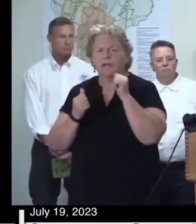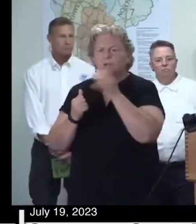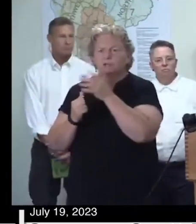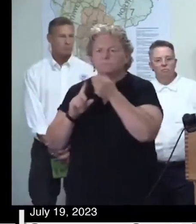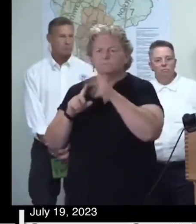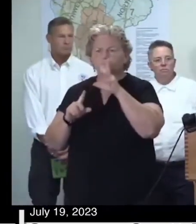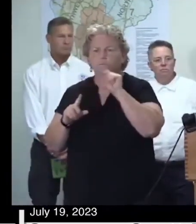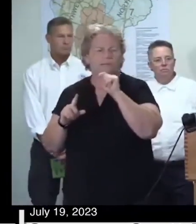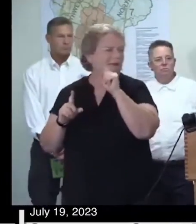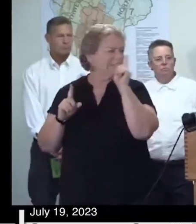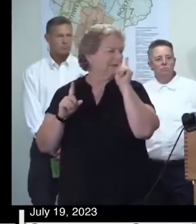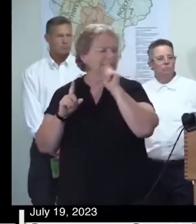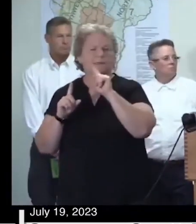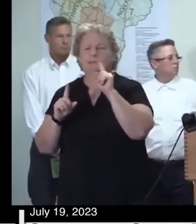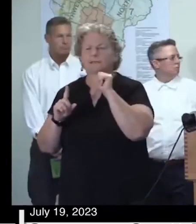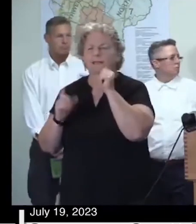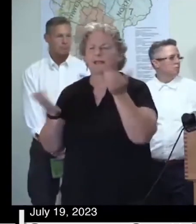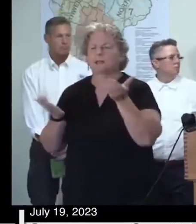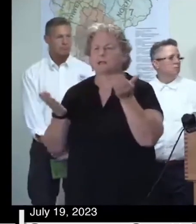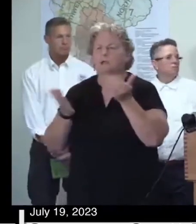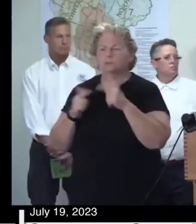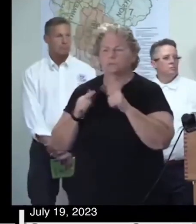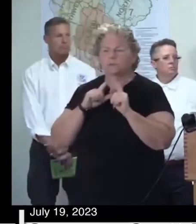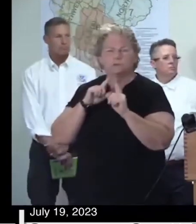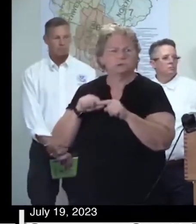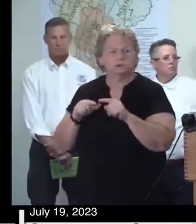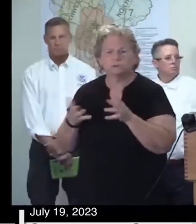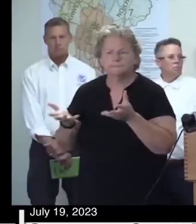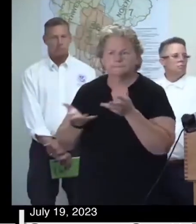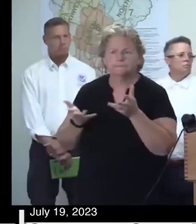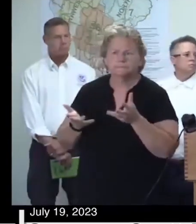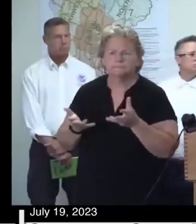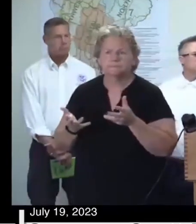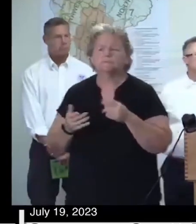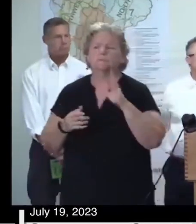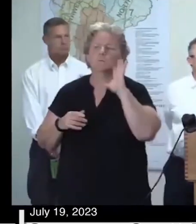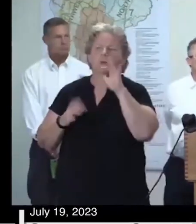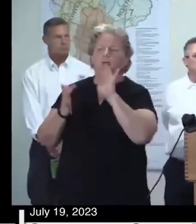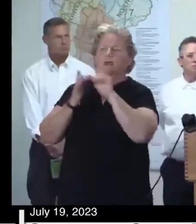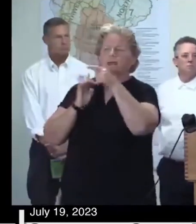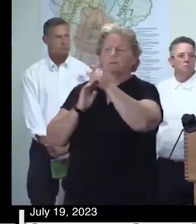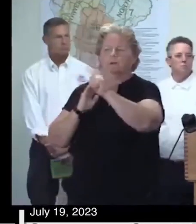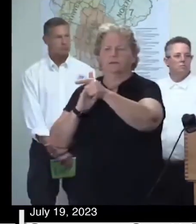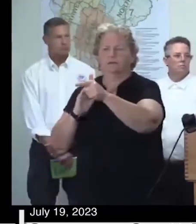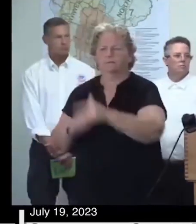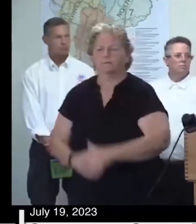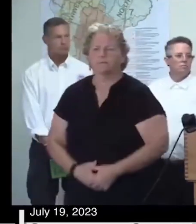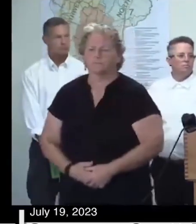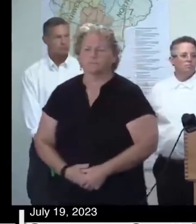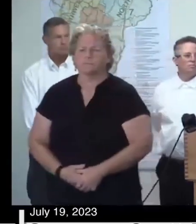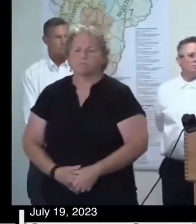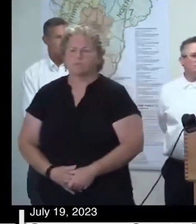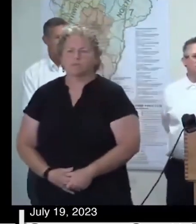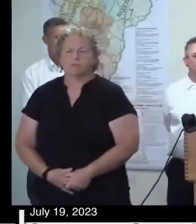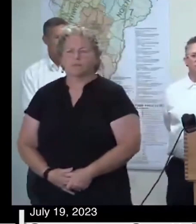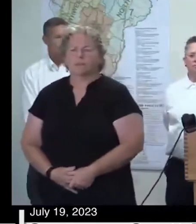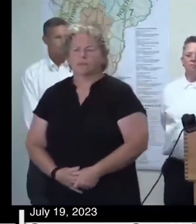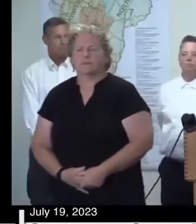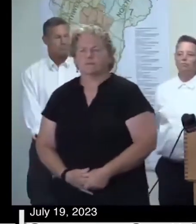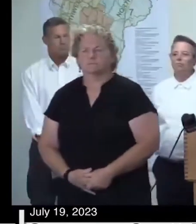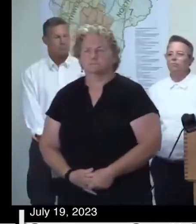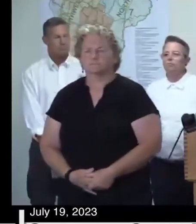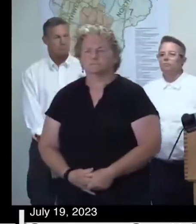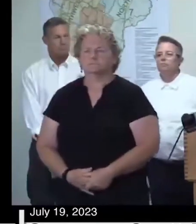He is not on. Yeah, we can follow up. Okay, and yeah, I'm sure he has